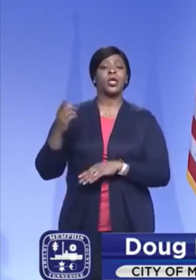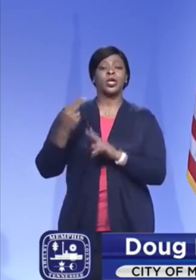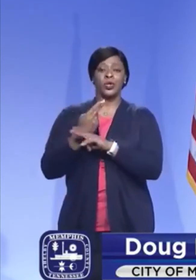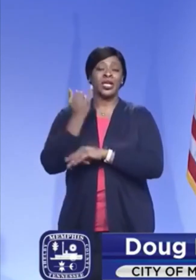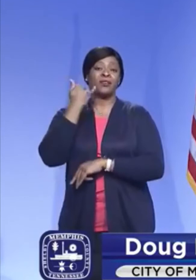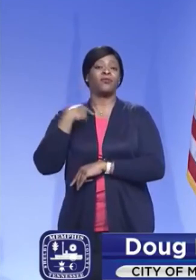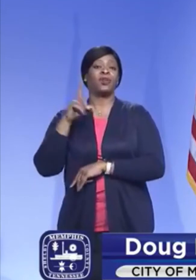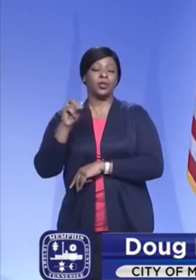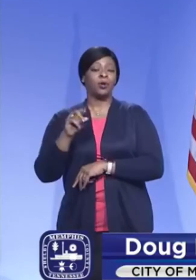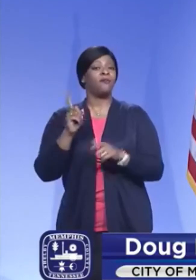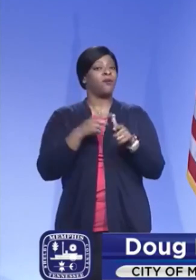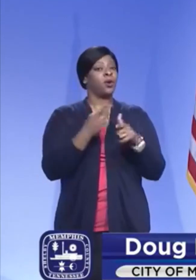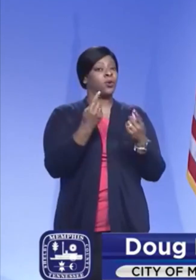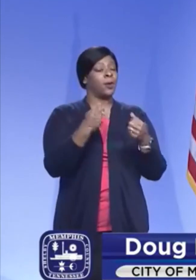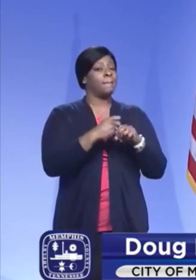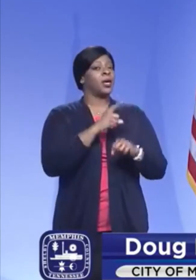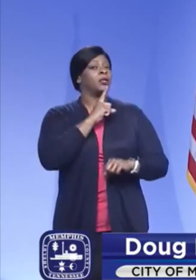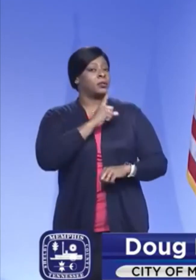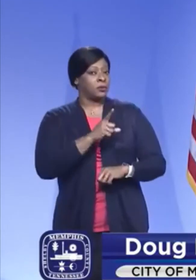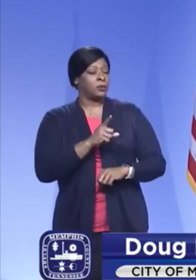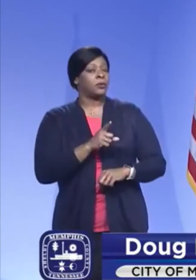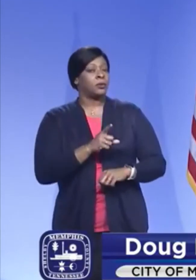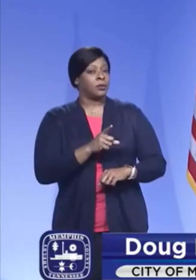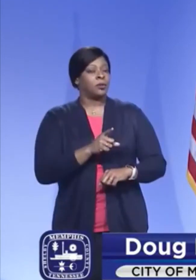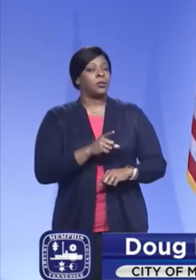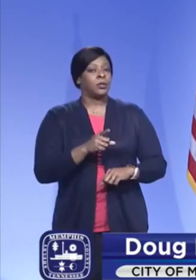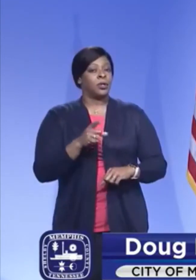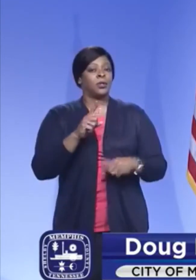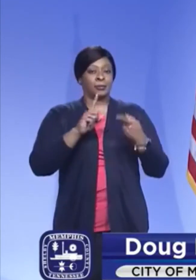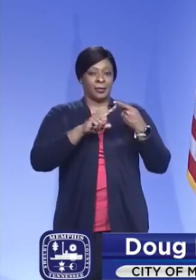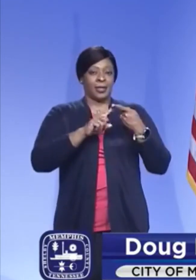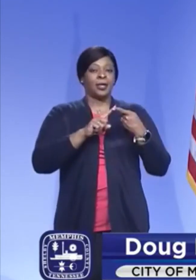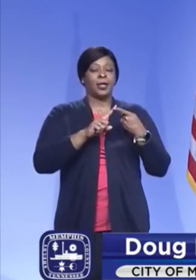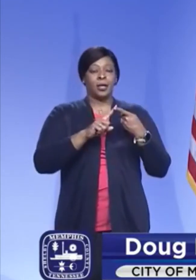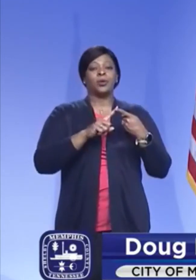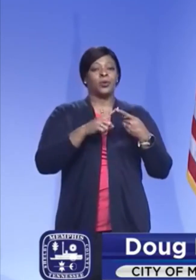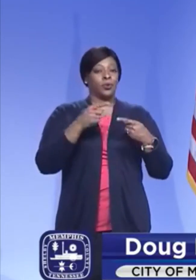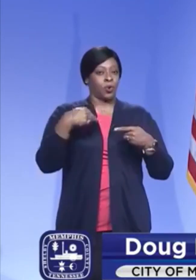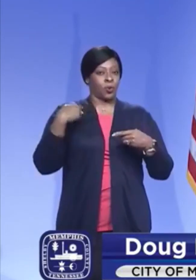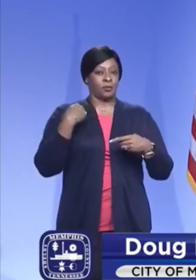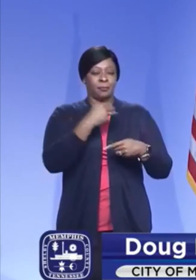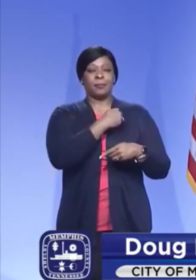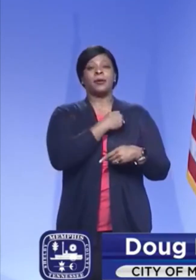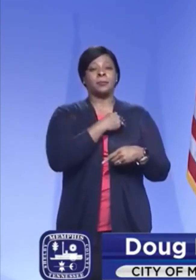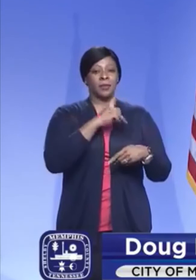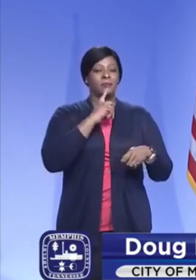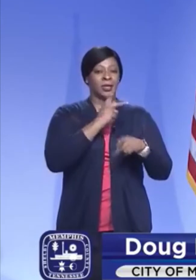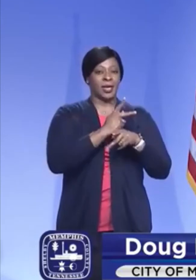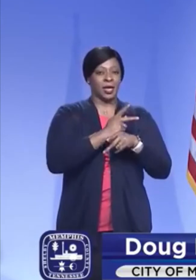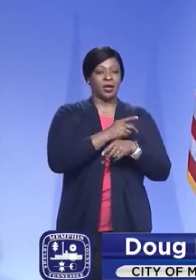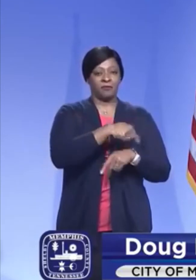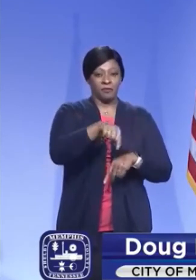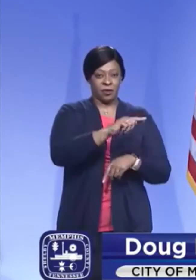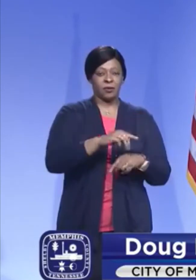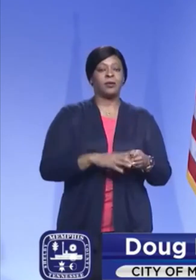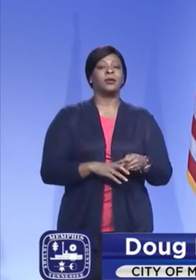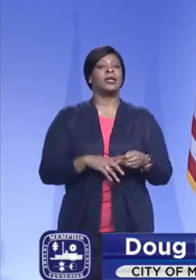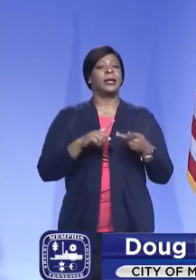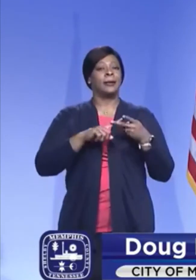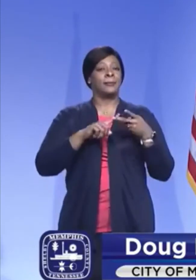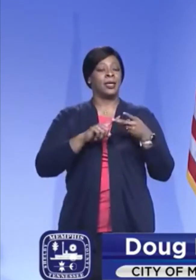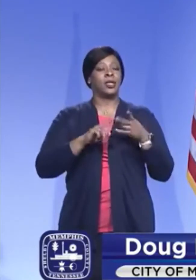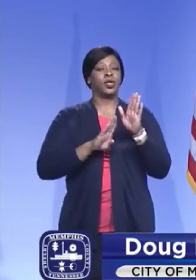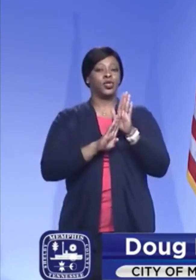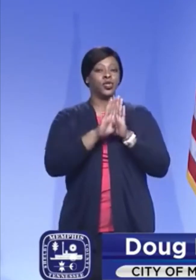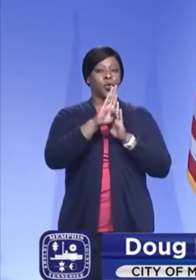thing we're going to do is to ensure that, A, we tamp down the numbers so that our hospitals do not get overwhelmed. B, is to surge